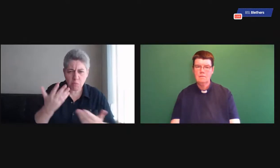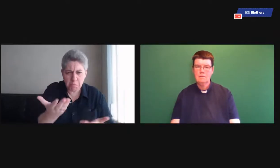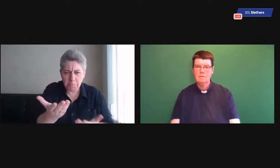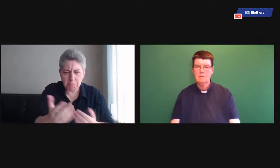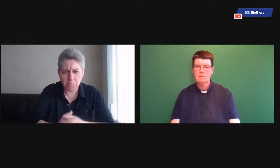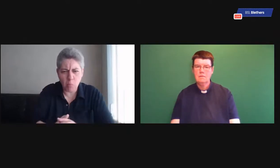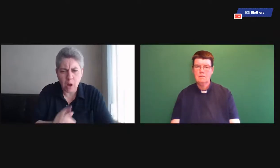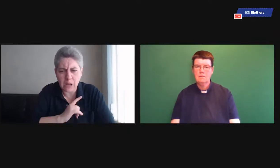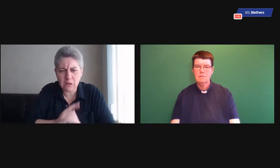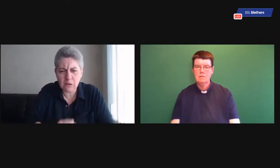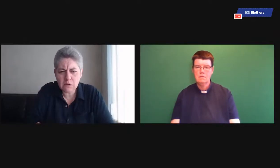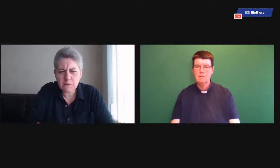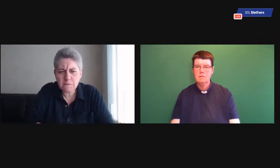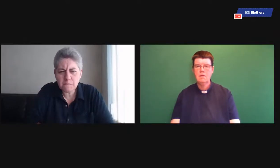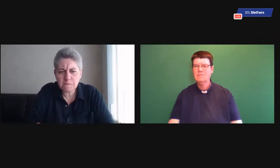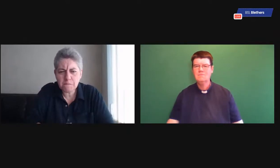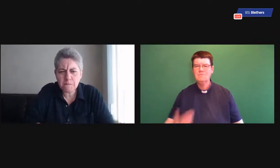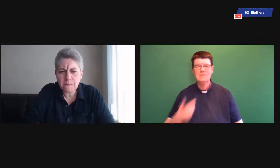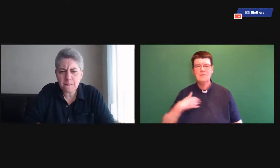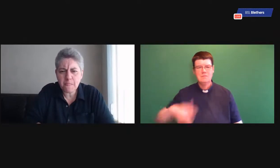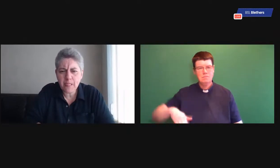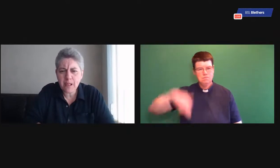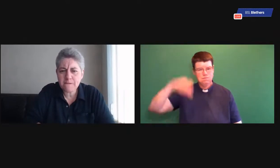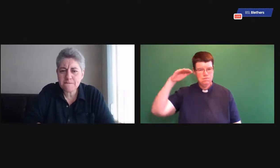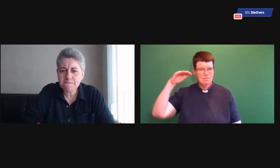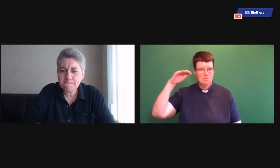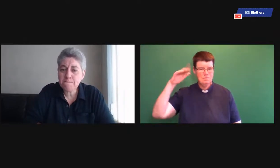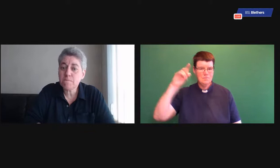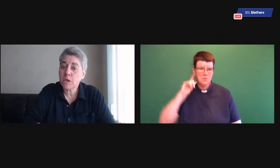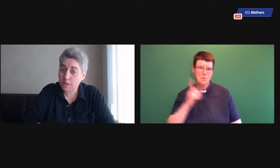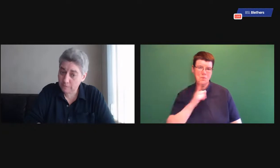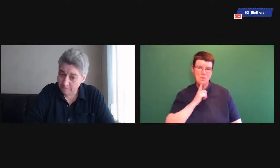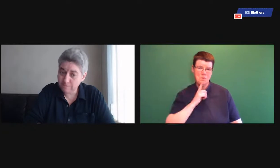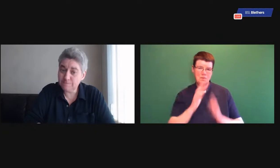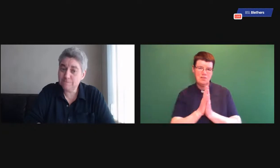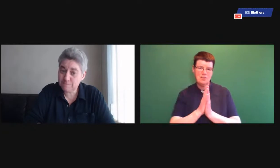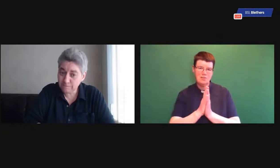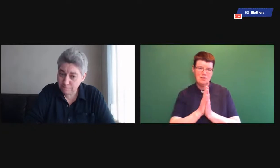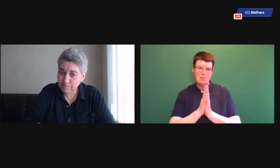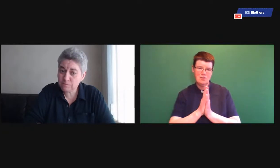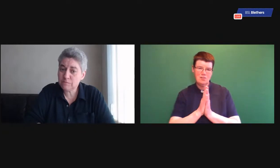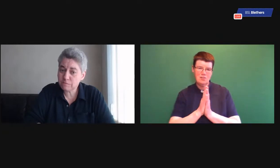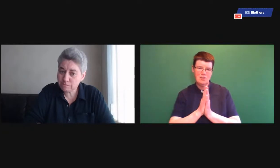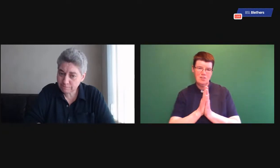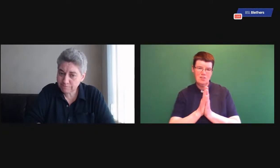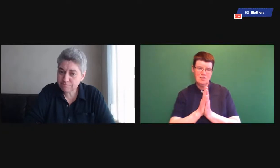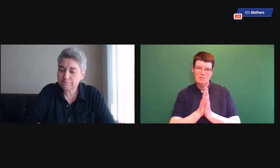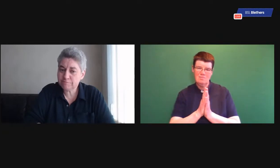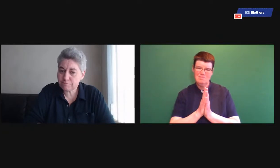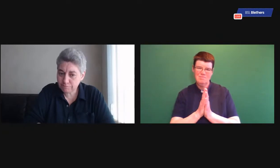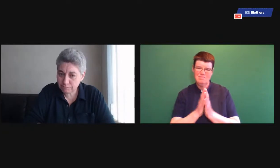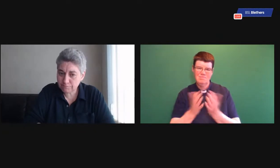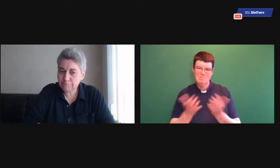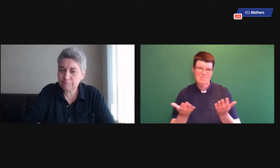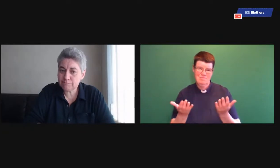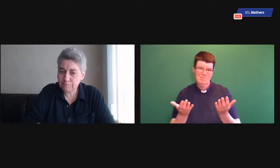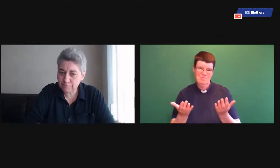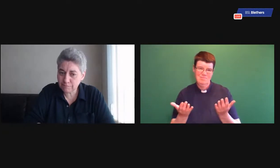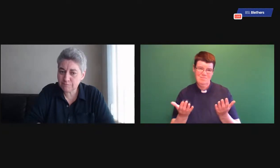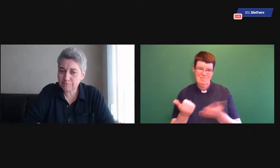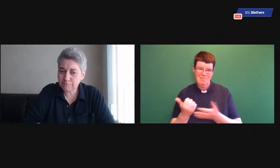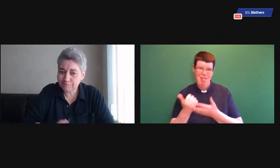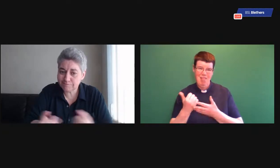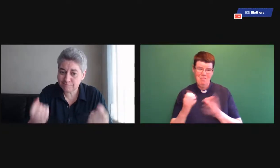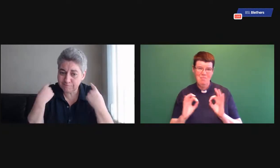your influence? If you wanted to become a minister, was it a lifelong ambition? Well, Avril, all my life